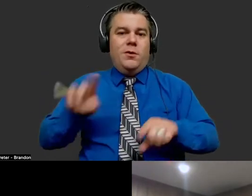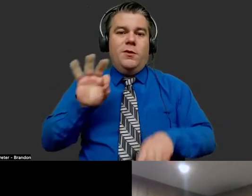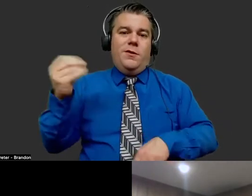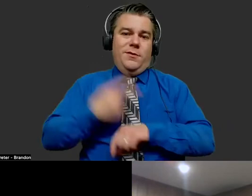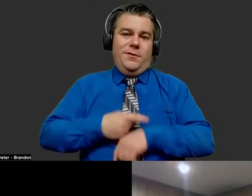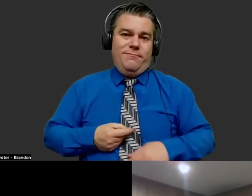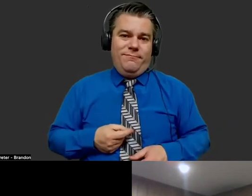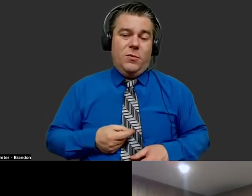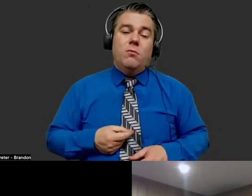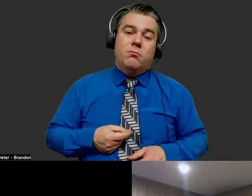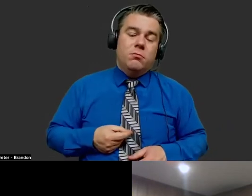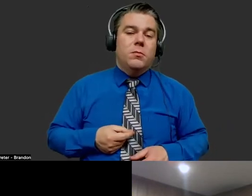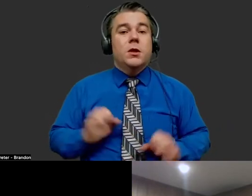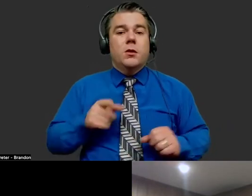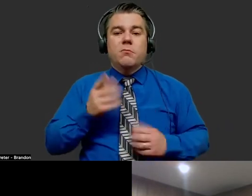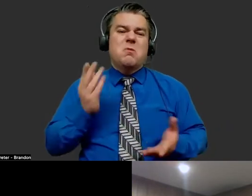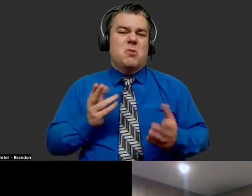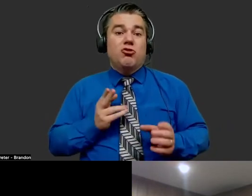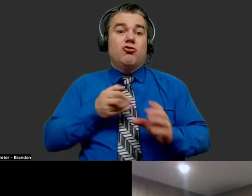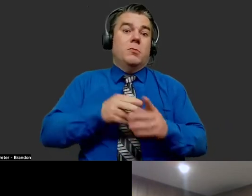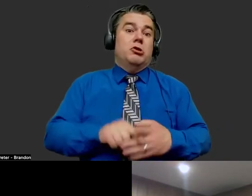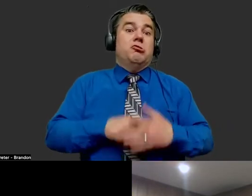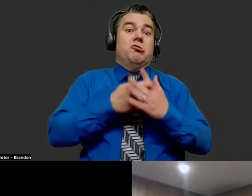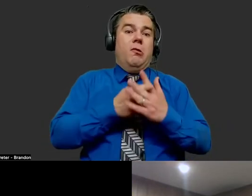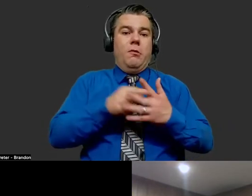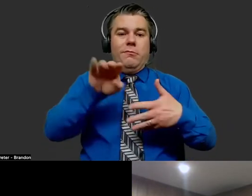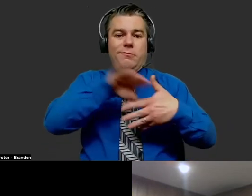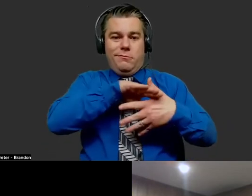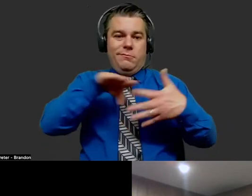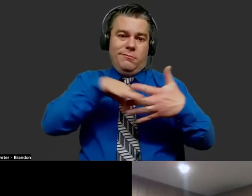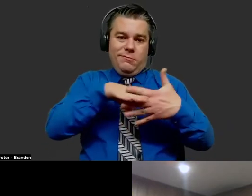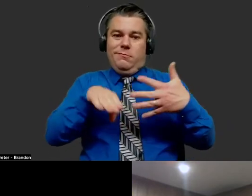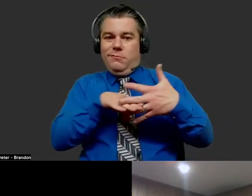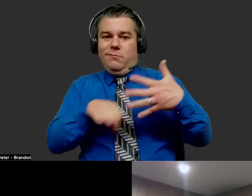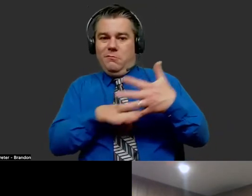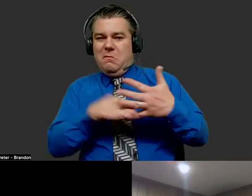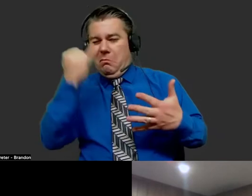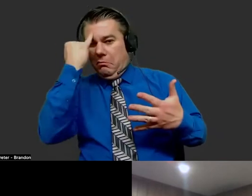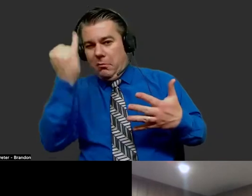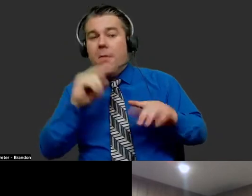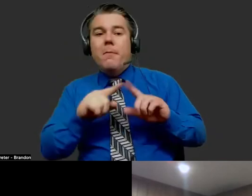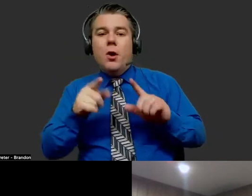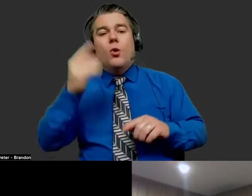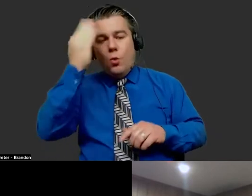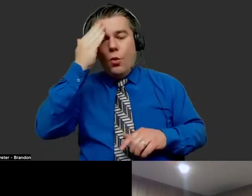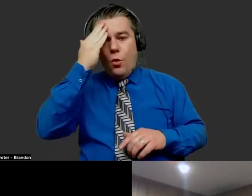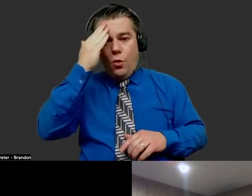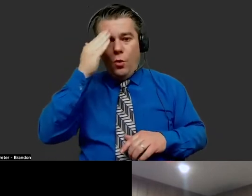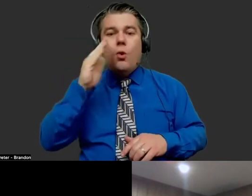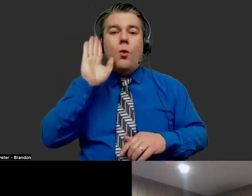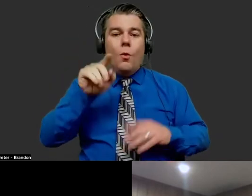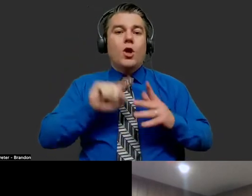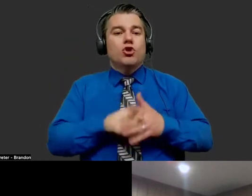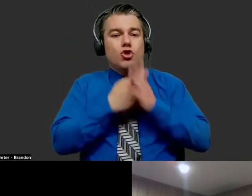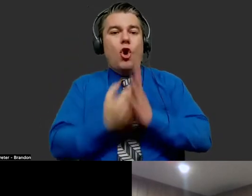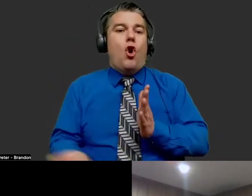you could probably kind of jump in at any time, but just know that it's going to start again